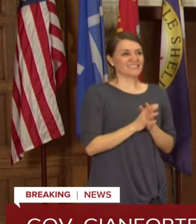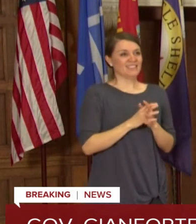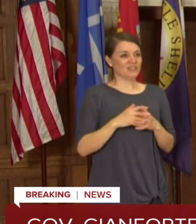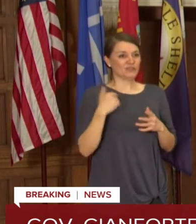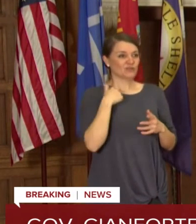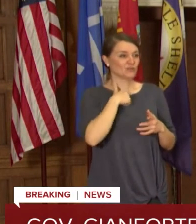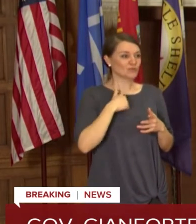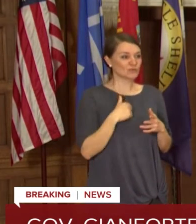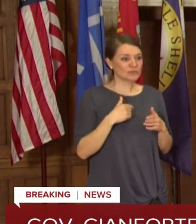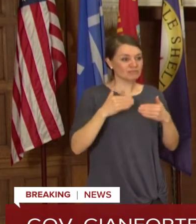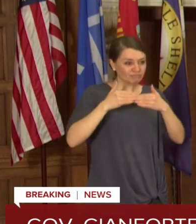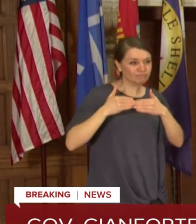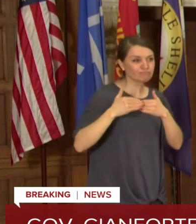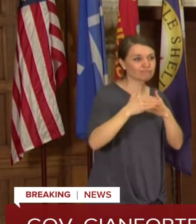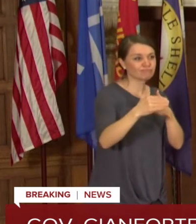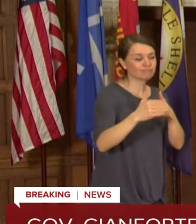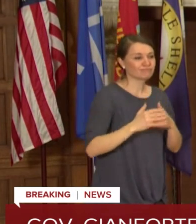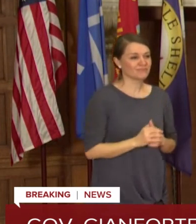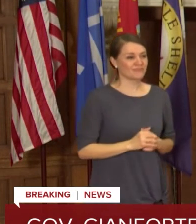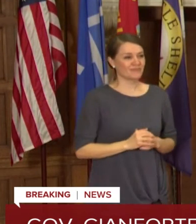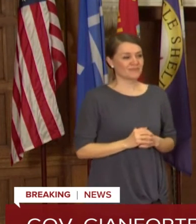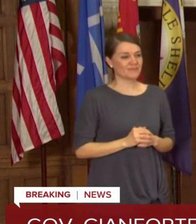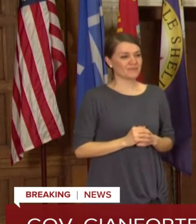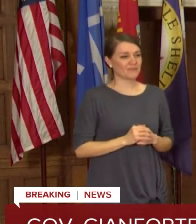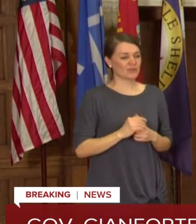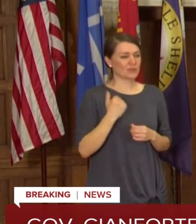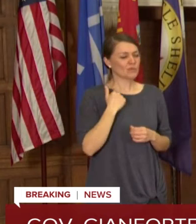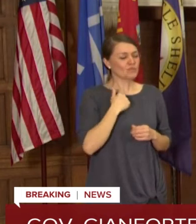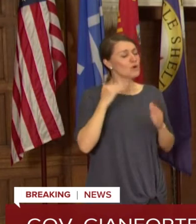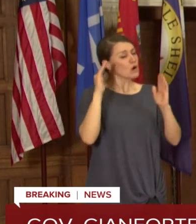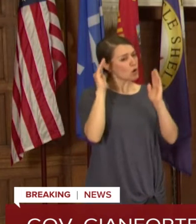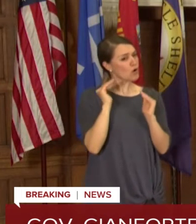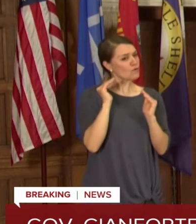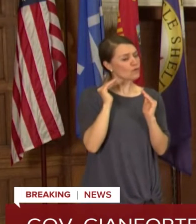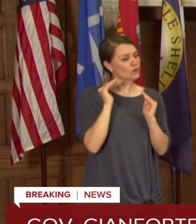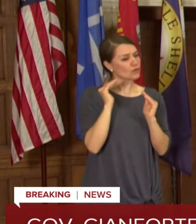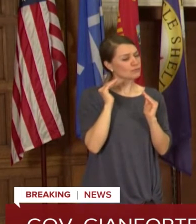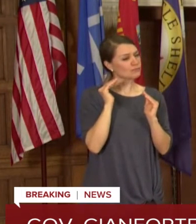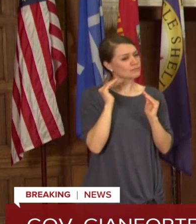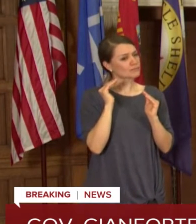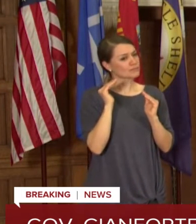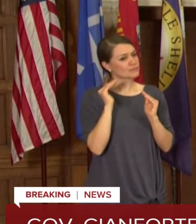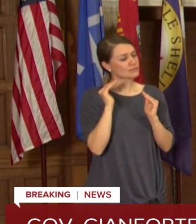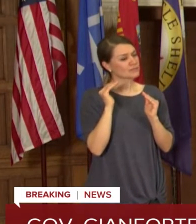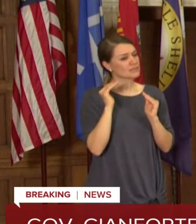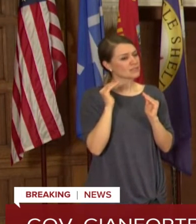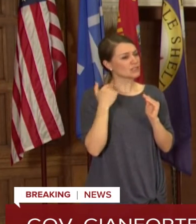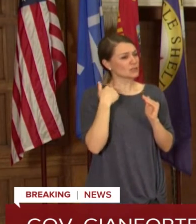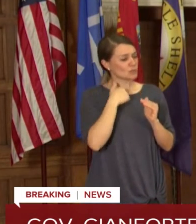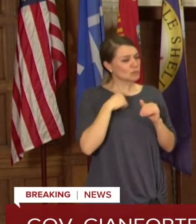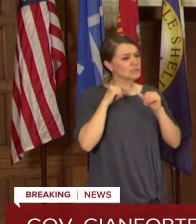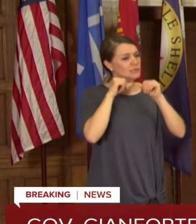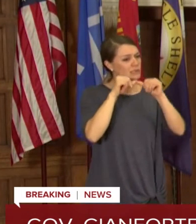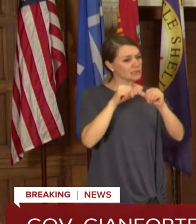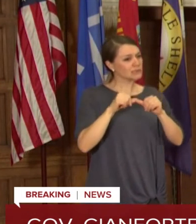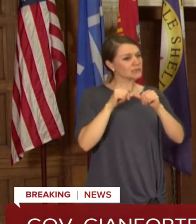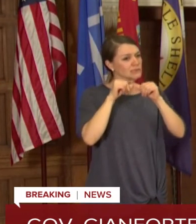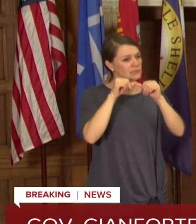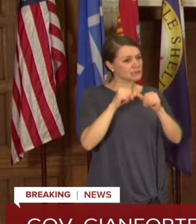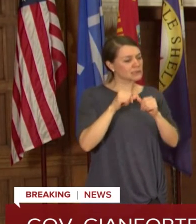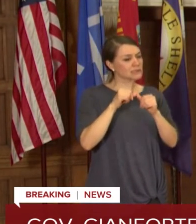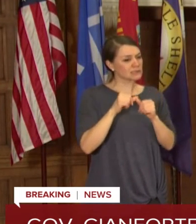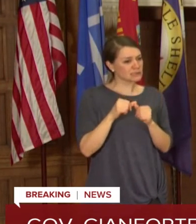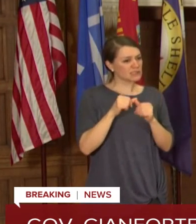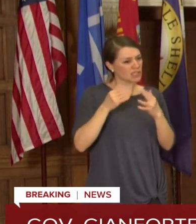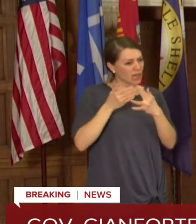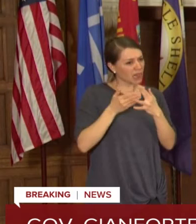forward. And so we're hopeful that as we continue to emerge from this, that we'll continue